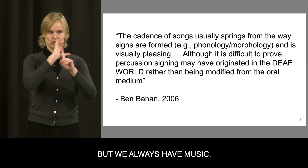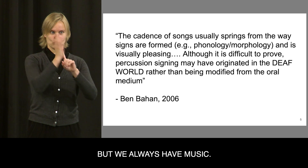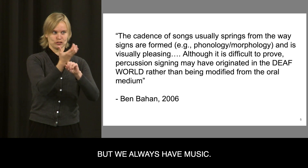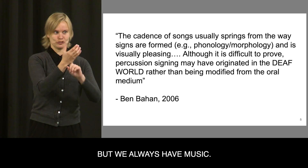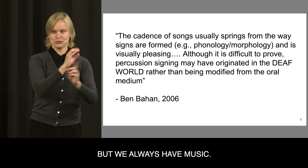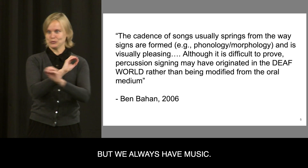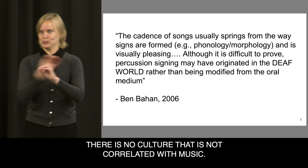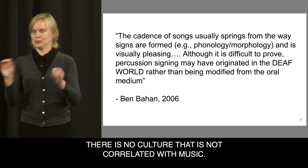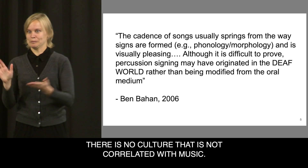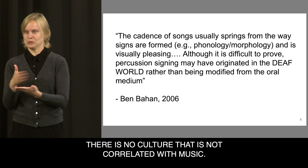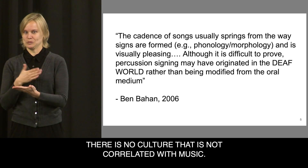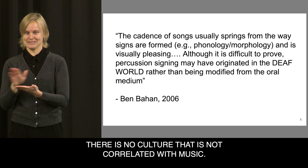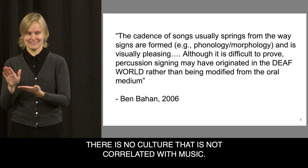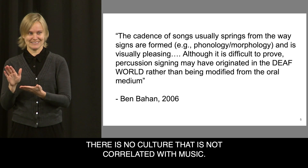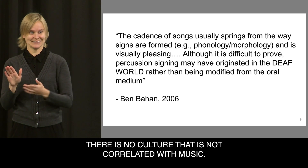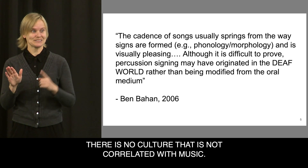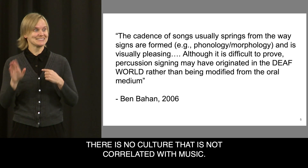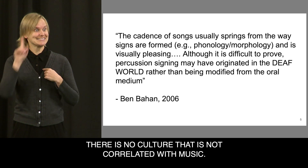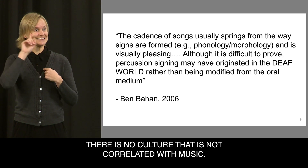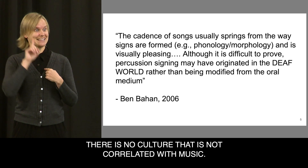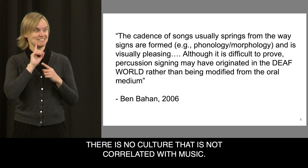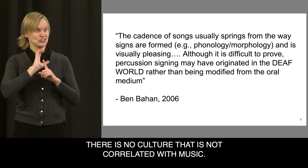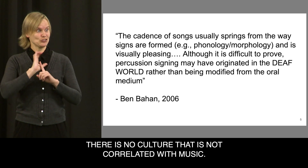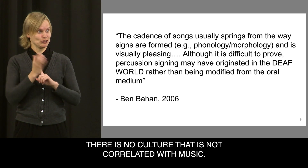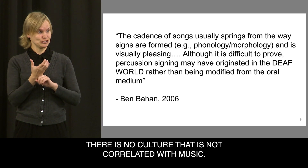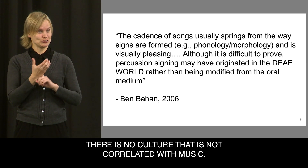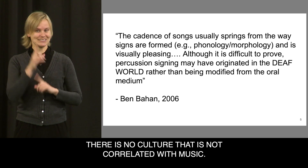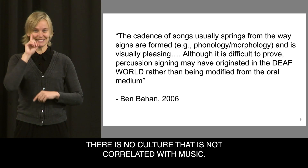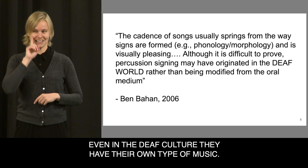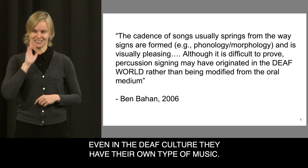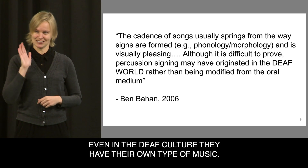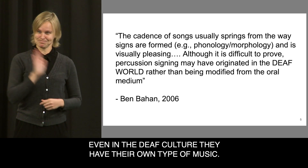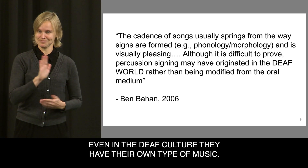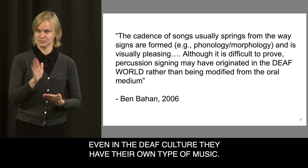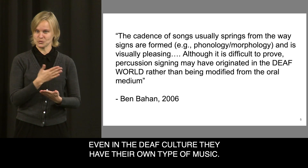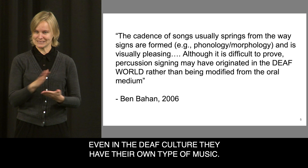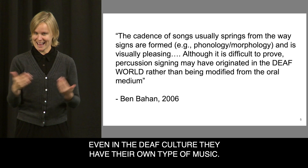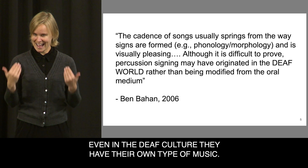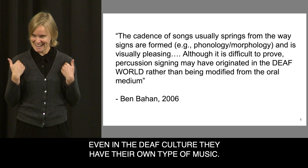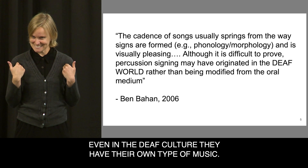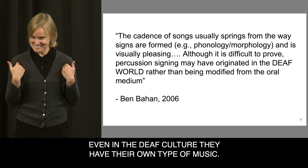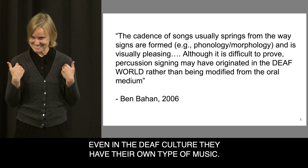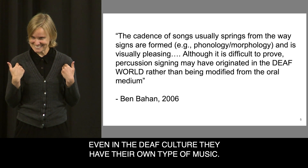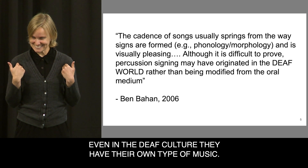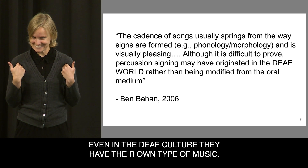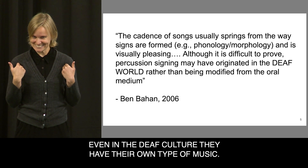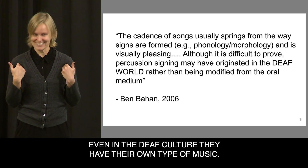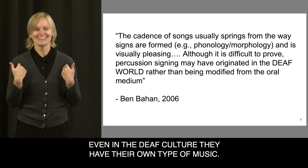music. There is no culture that is not correlated with music. Even in the deaf culture, they have their own type of music.